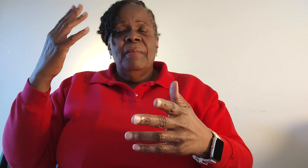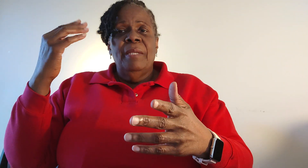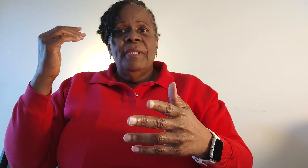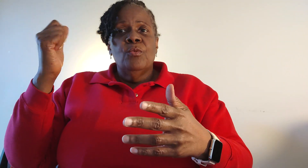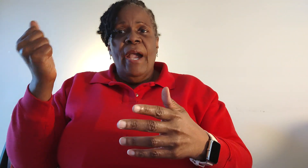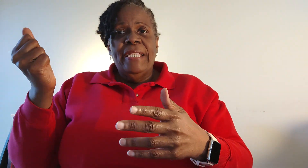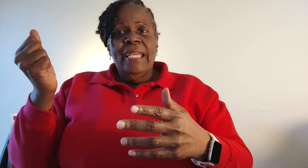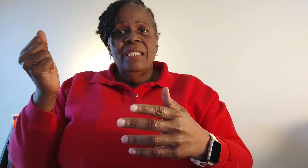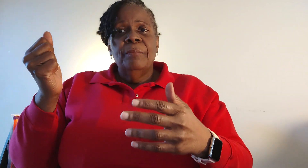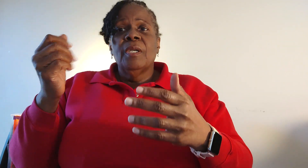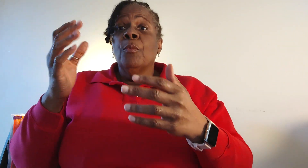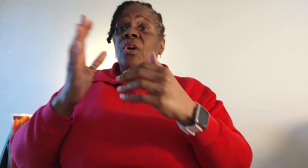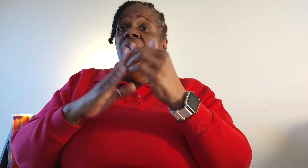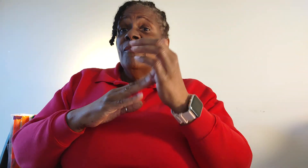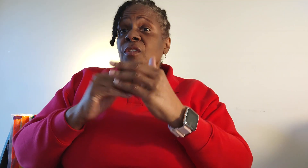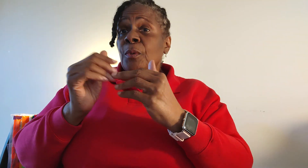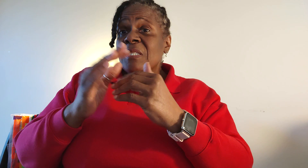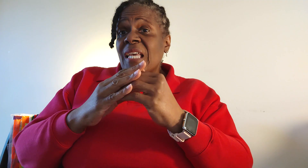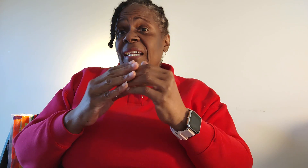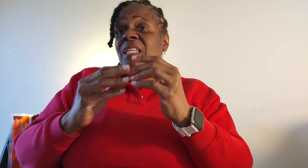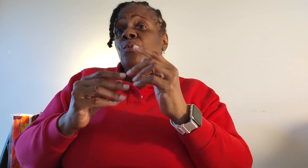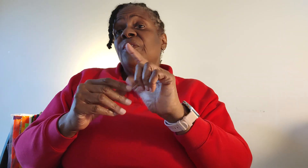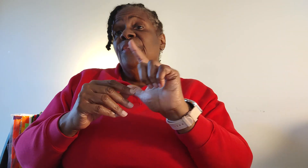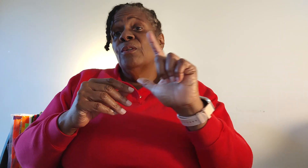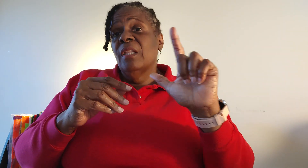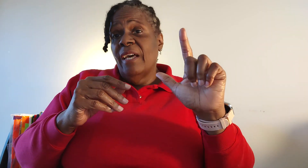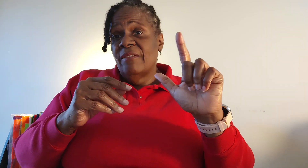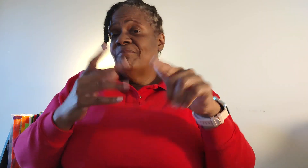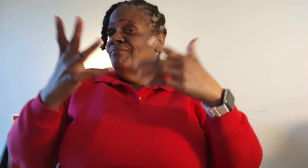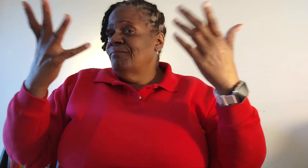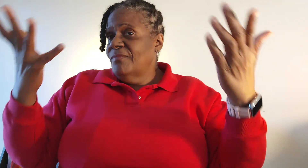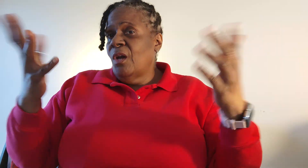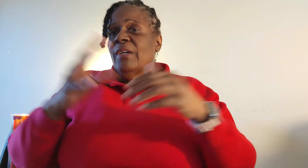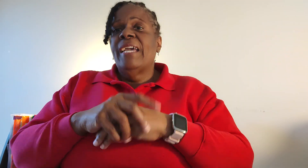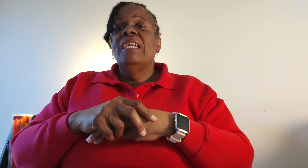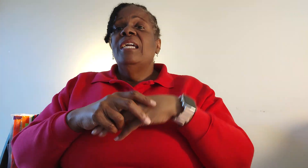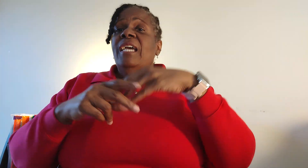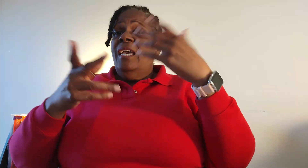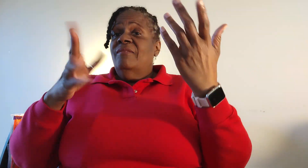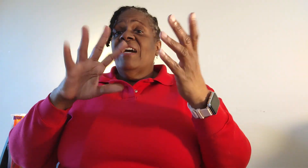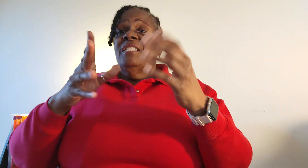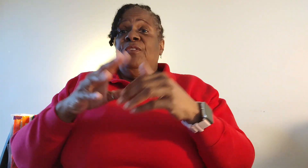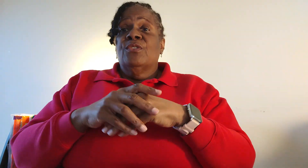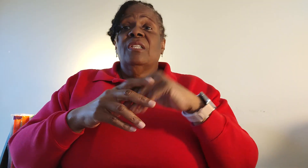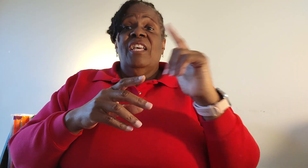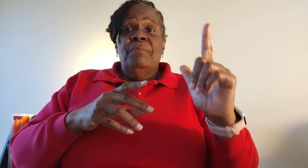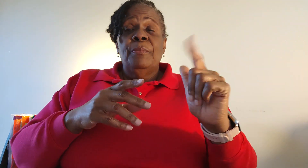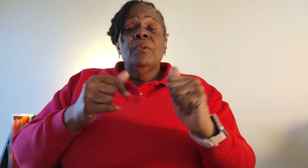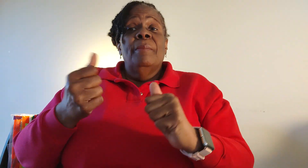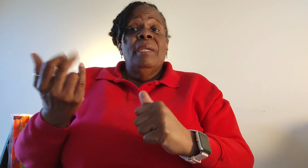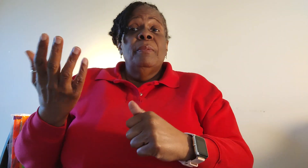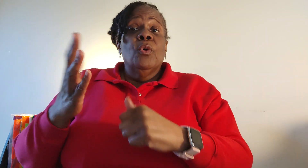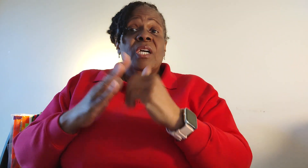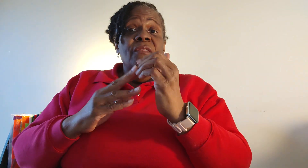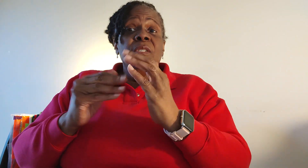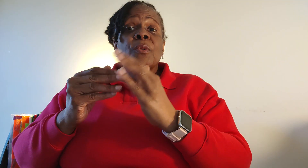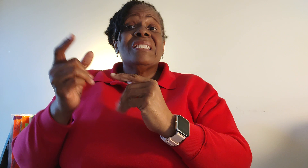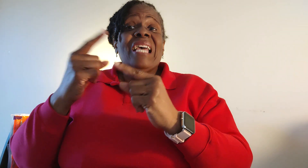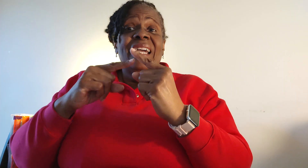be right-handed but are more comfortable signing with their left. Okay. And vice versa. Left people that may be more comfortable signing